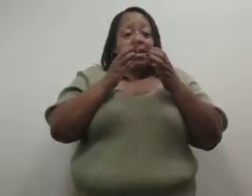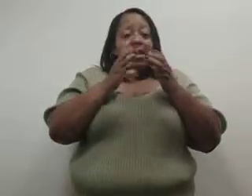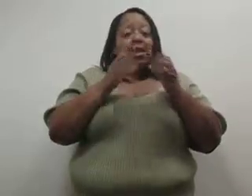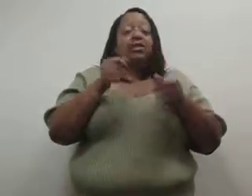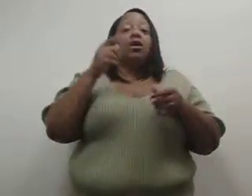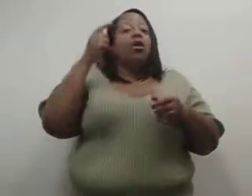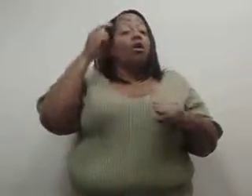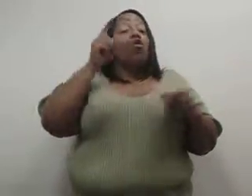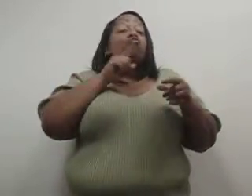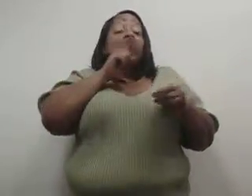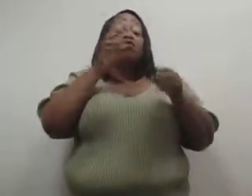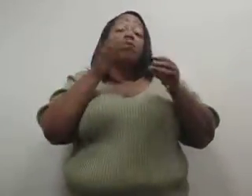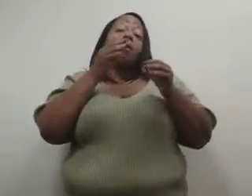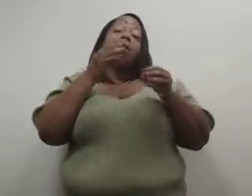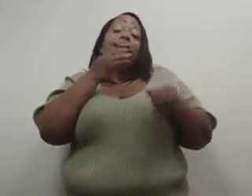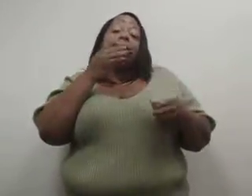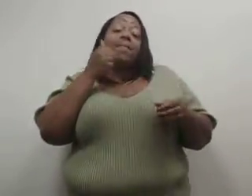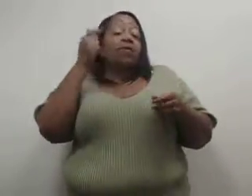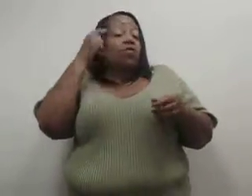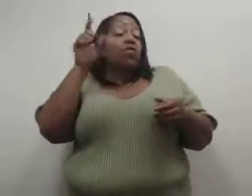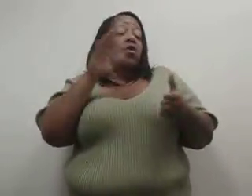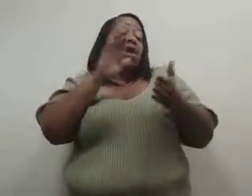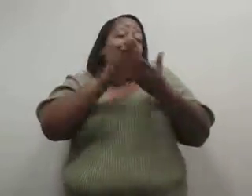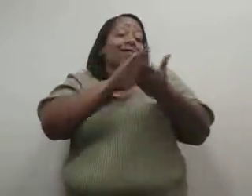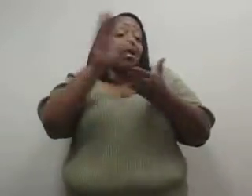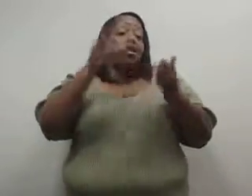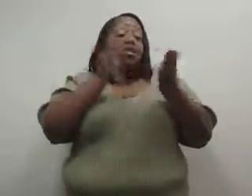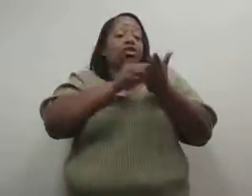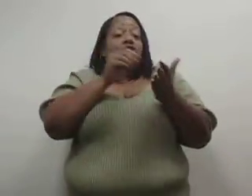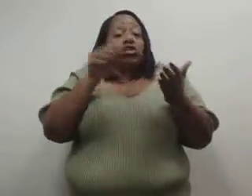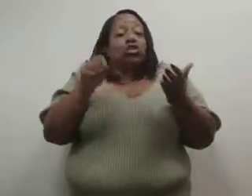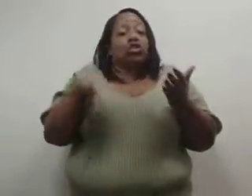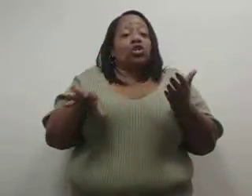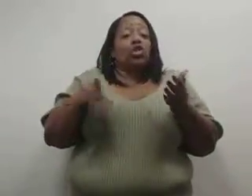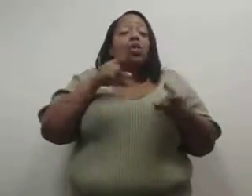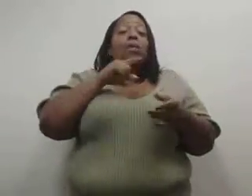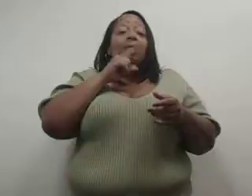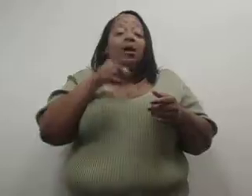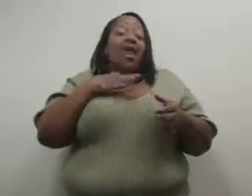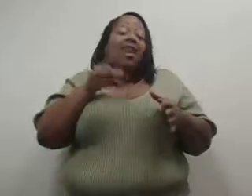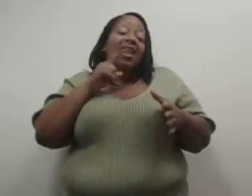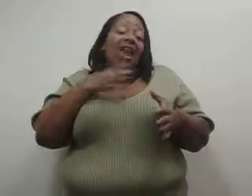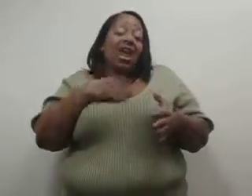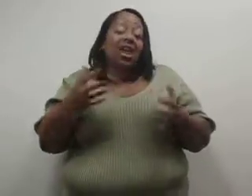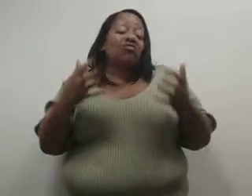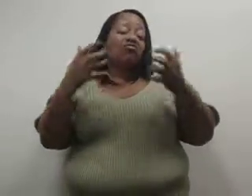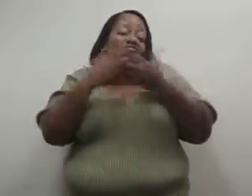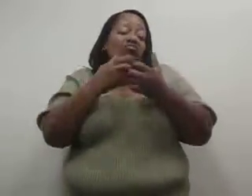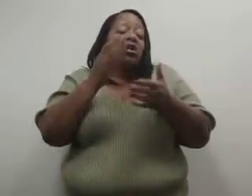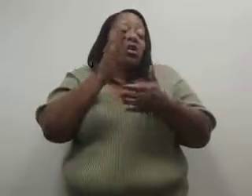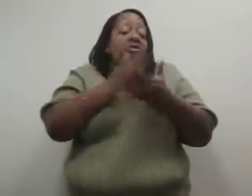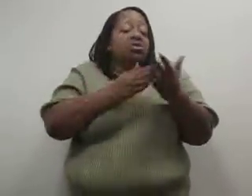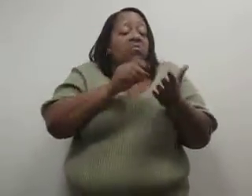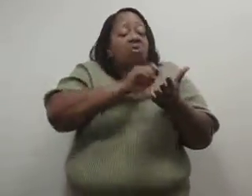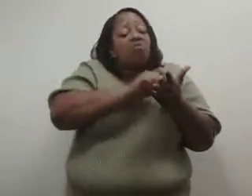comprehension class, theoretically. Now, I do like to integrate some writing assignments, and so I do this